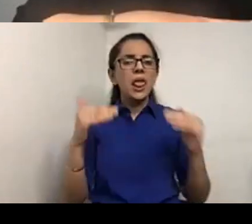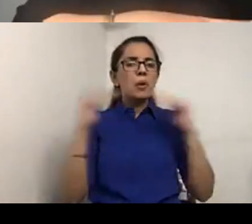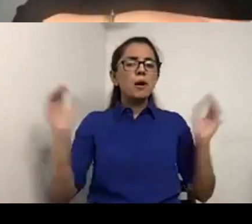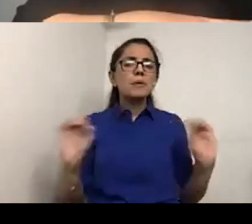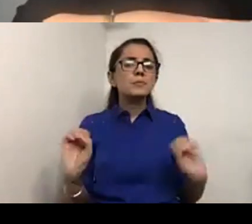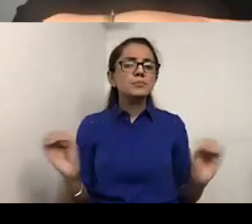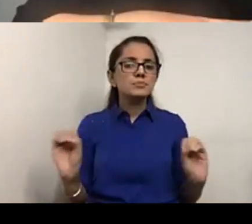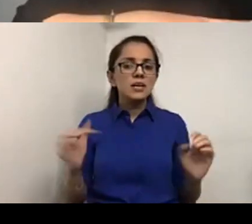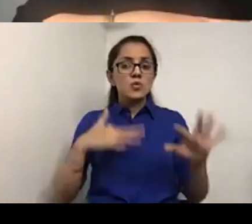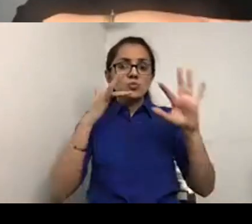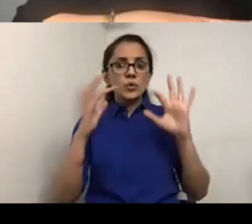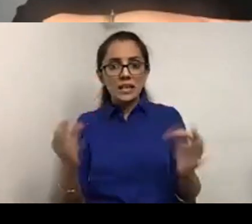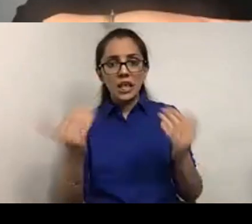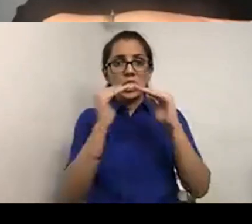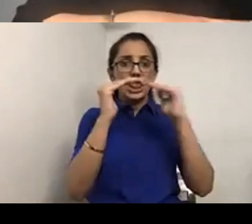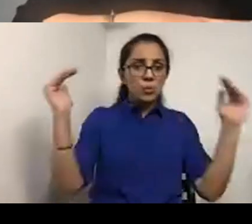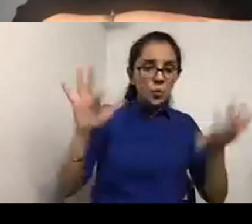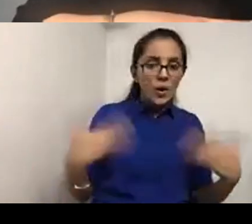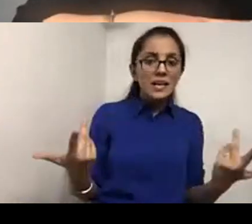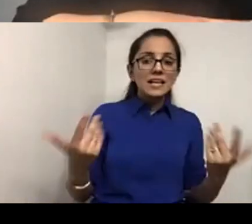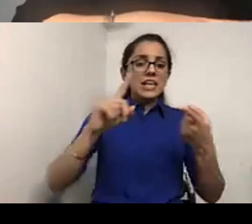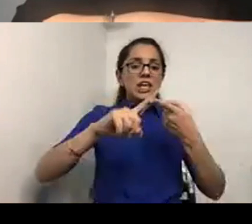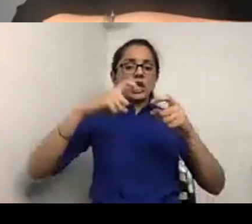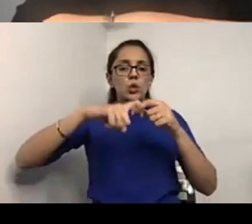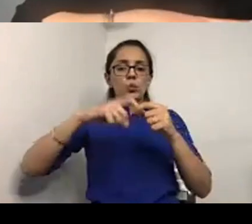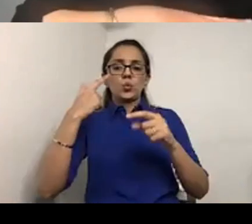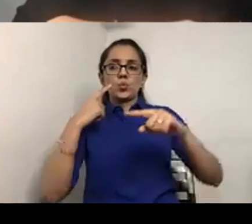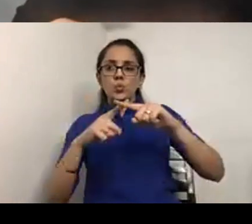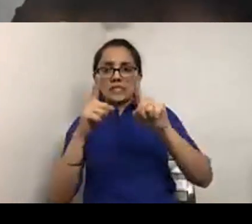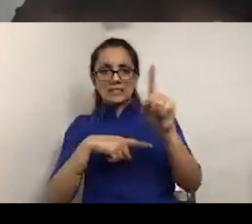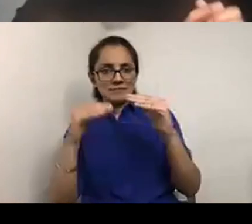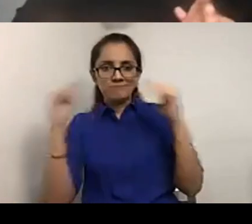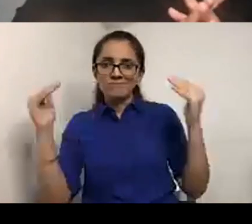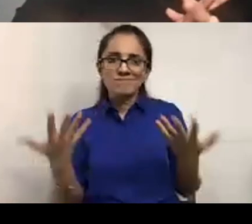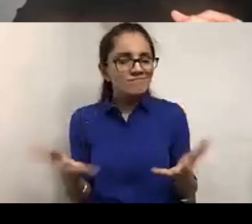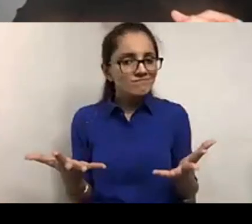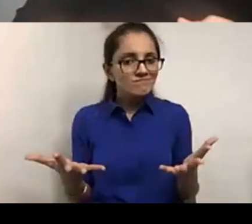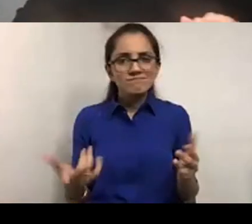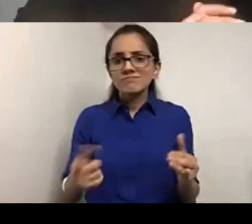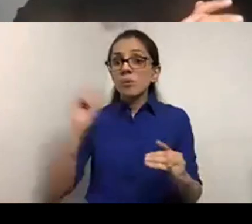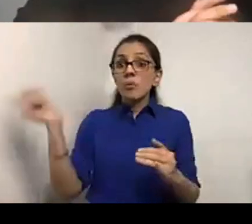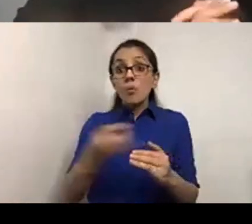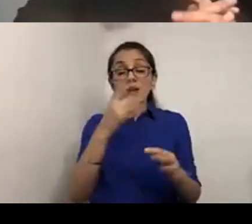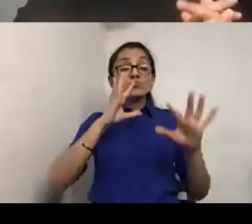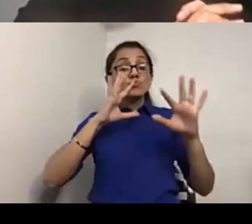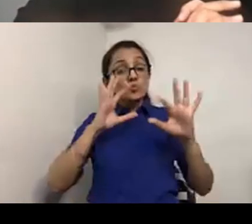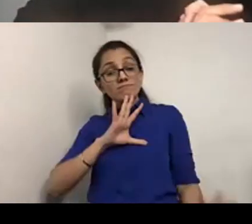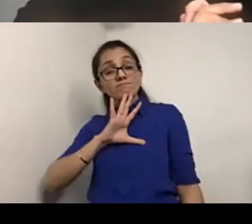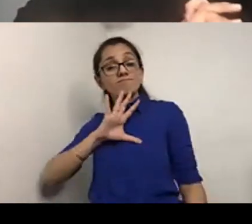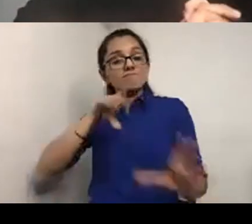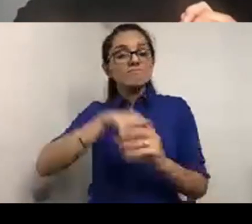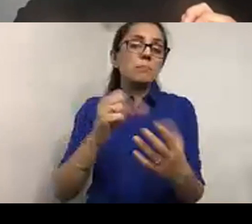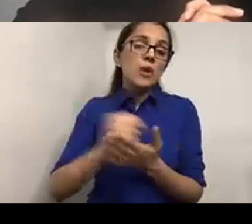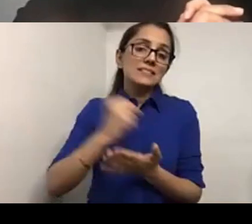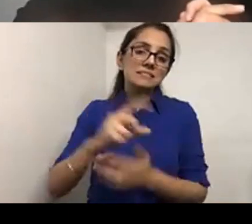equally, whether it's equality, whether it's equity, unless everybody can, practice active citizenship. So